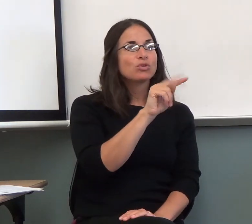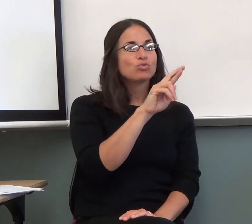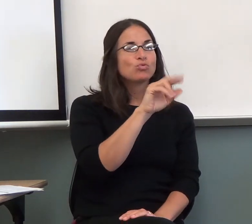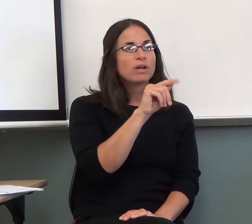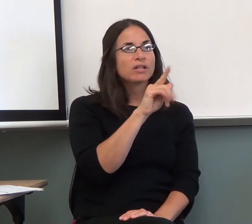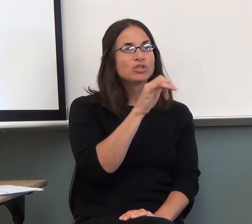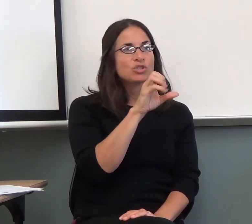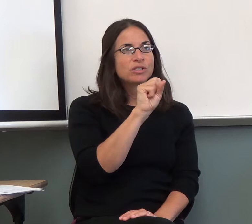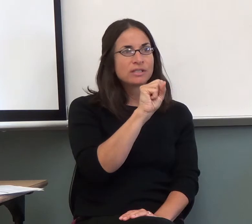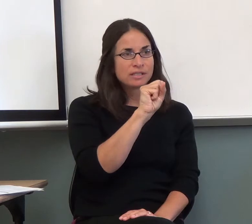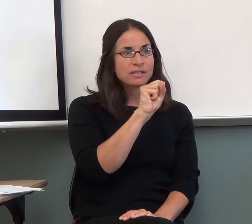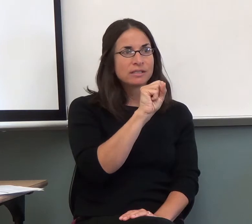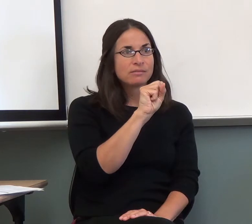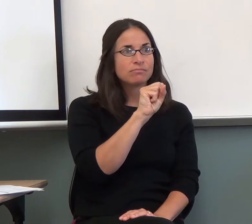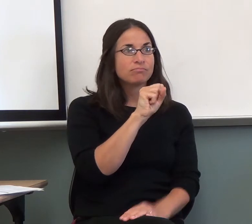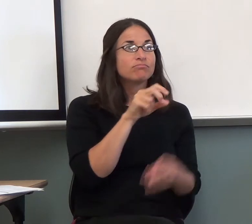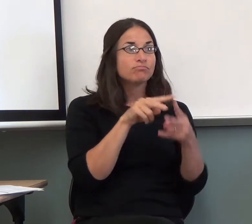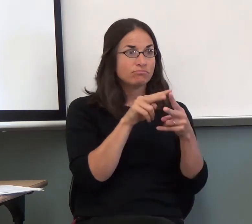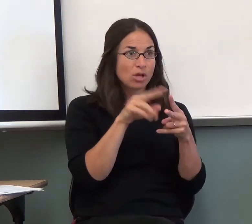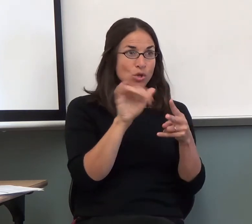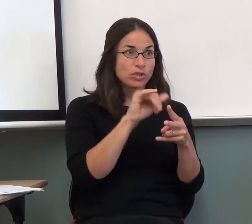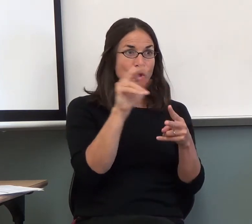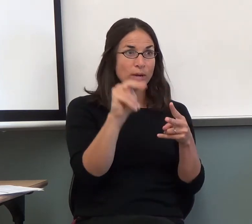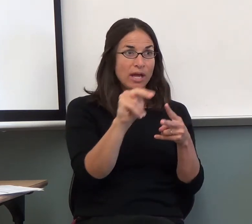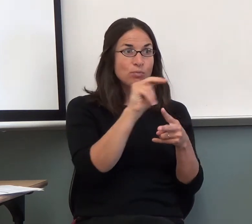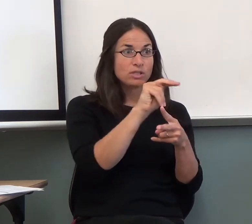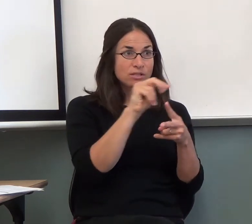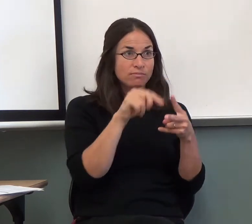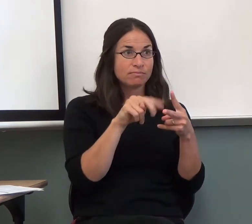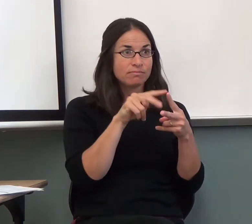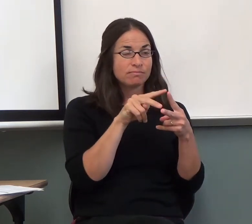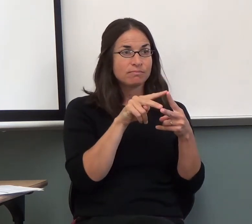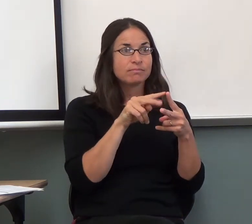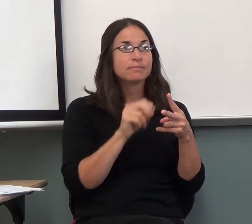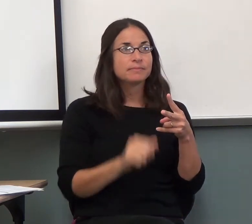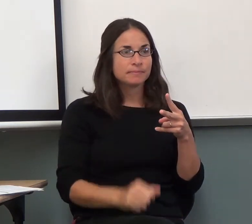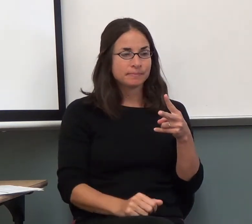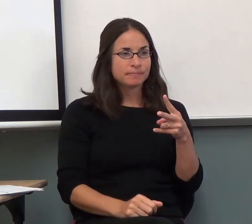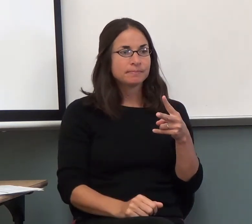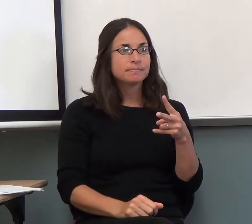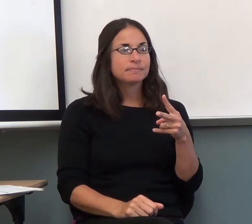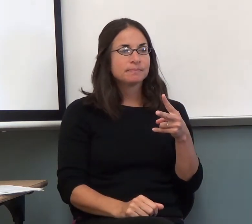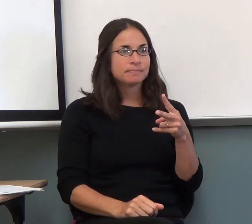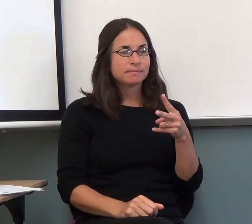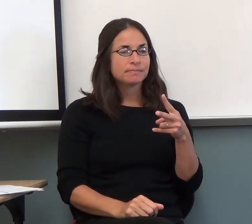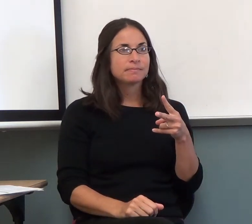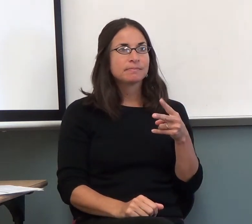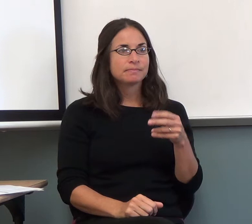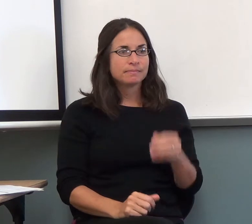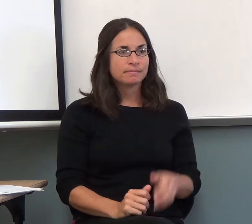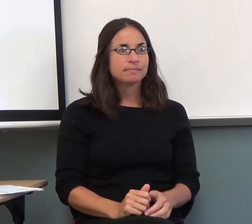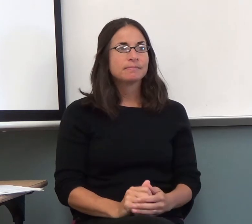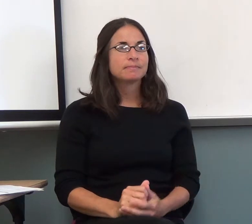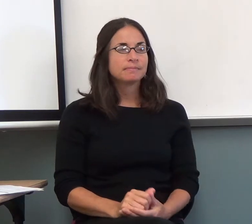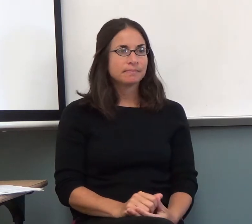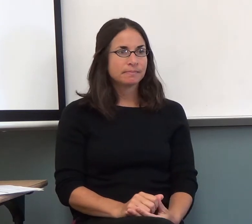4? Good, well done. Laura, would you like to try number 4? Sure. Thank you. The name Yukon is taken from an